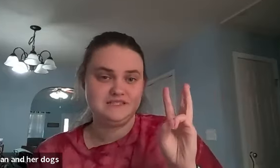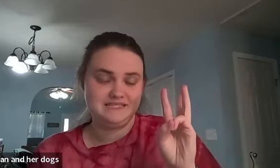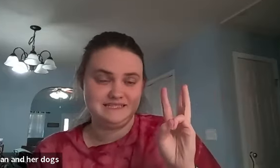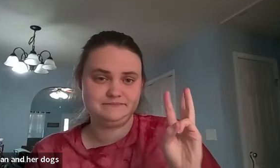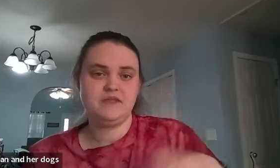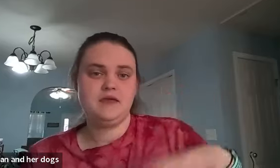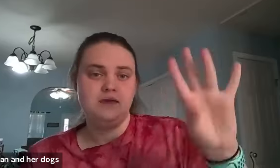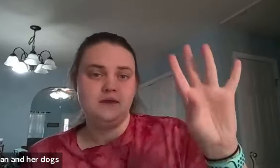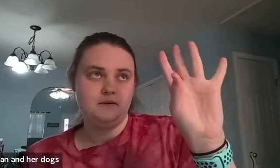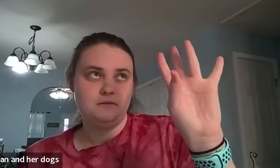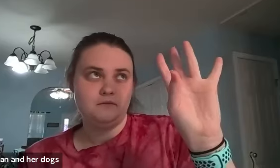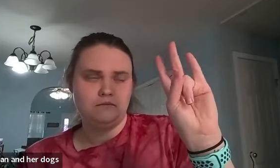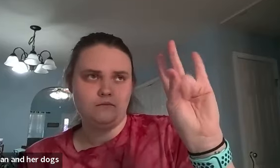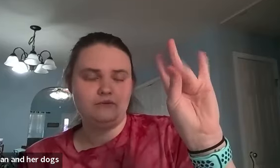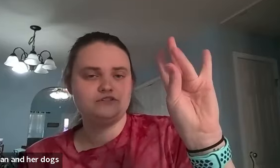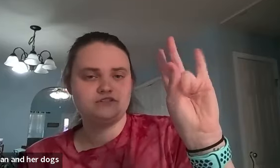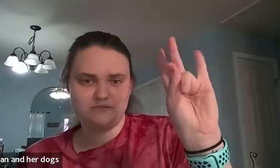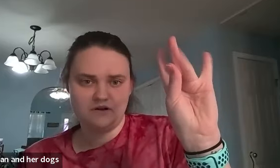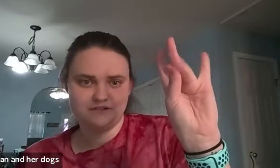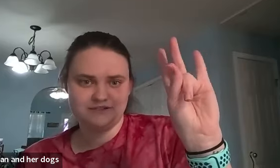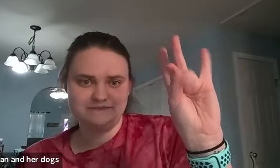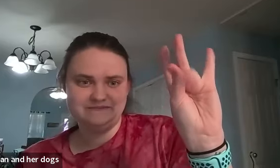six. Well, we'll start small first.